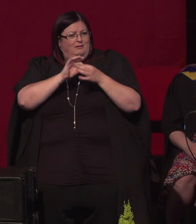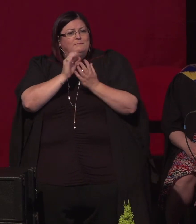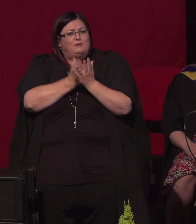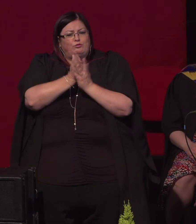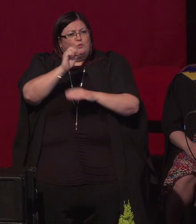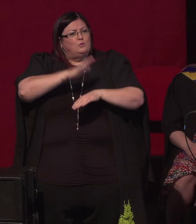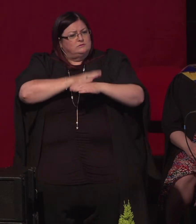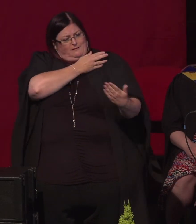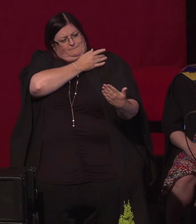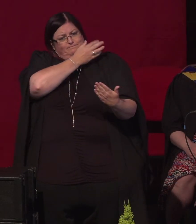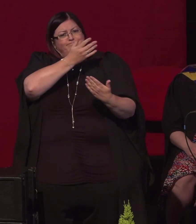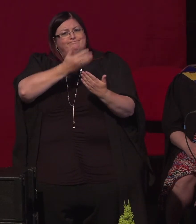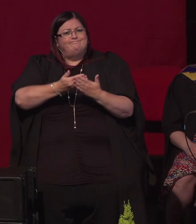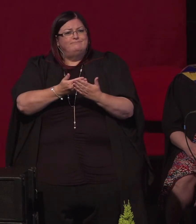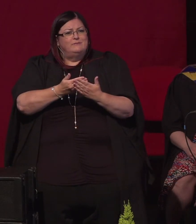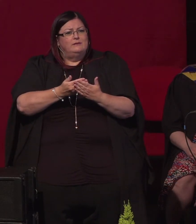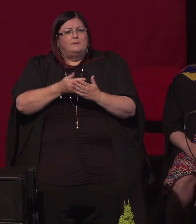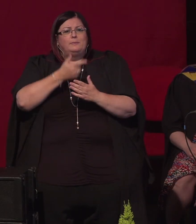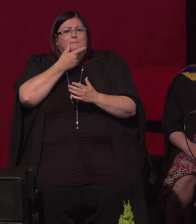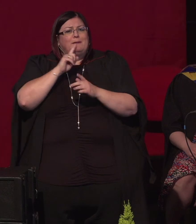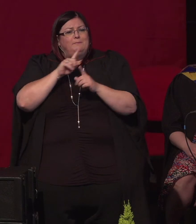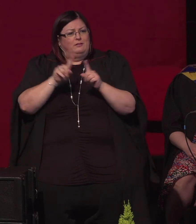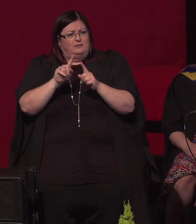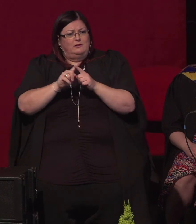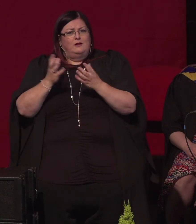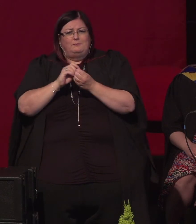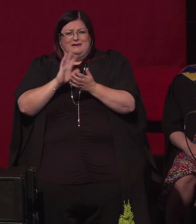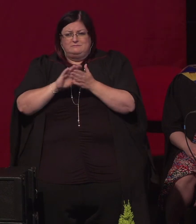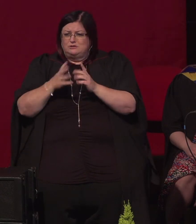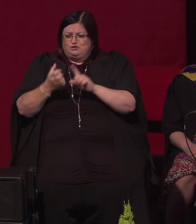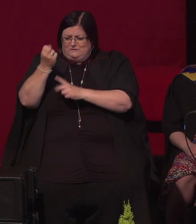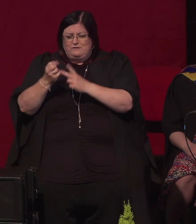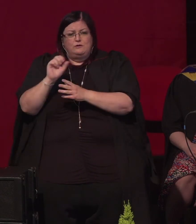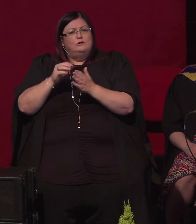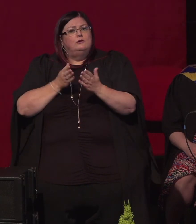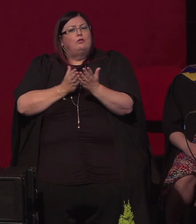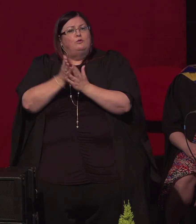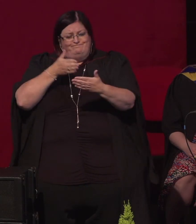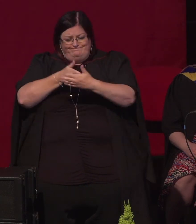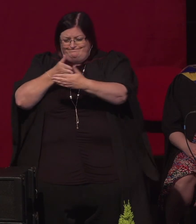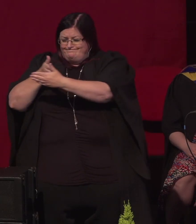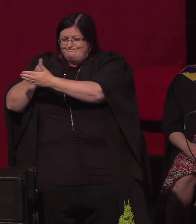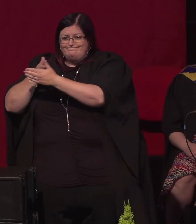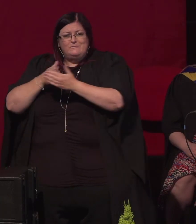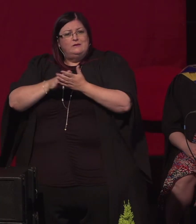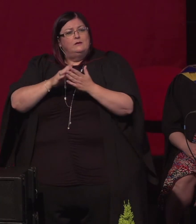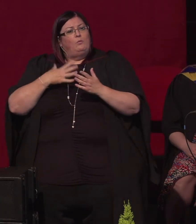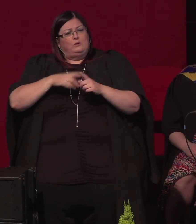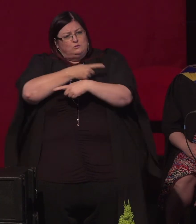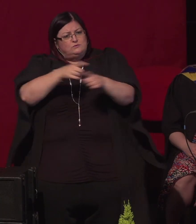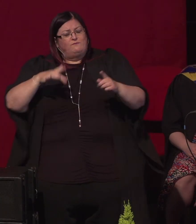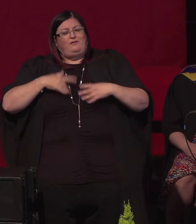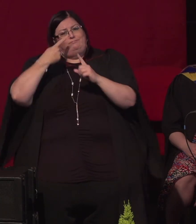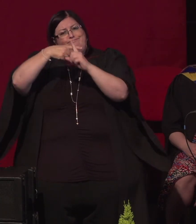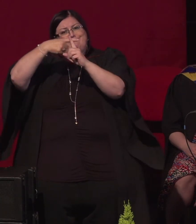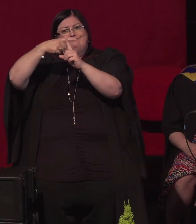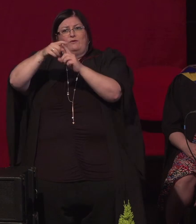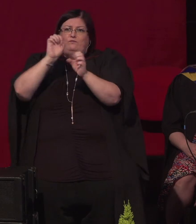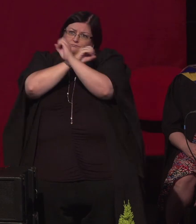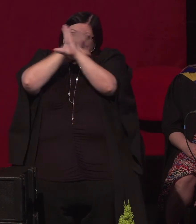journey, at the people who have achieved against all odds, and to feel optimistic for the future.